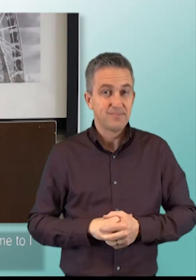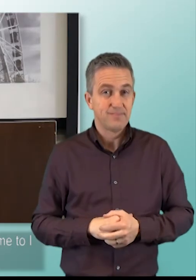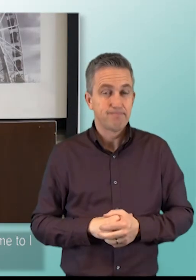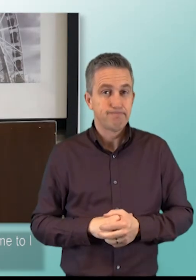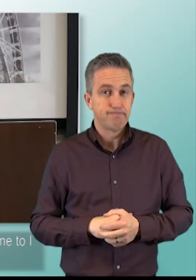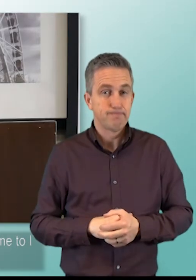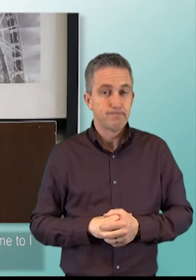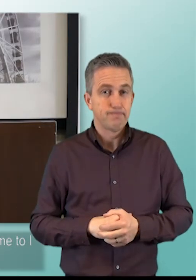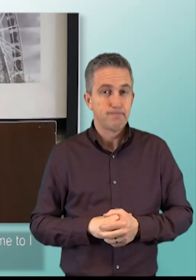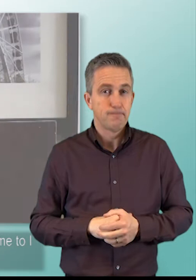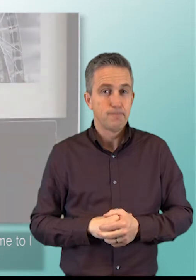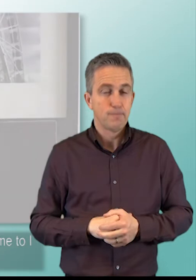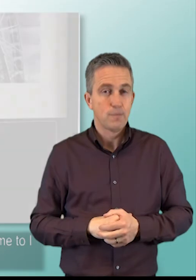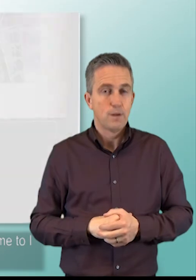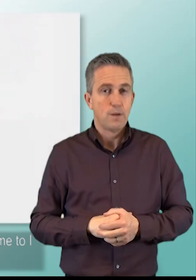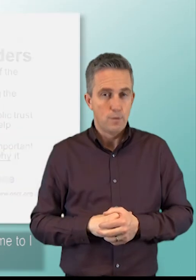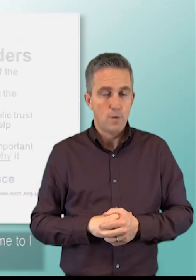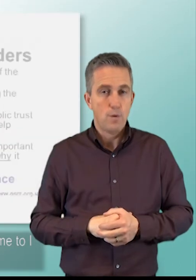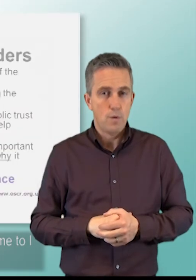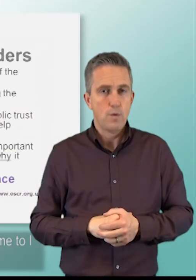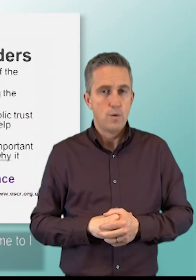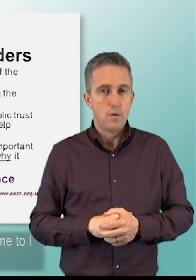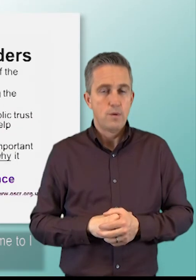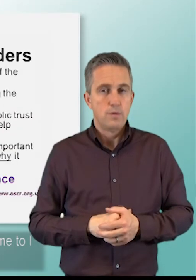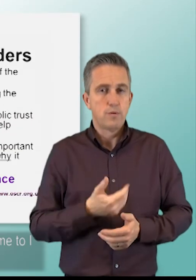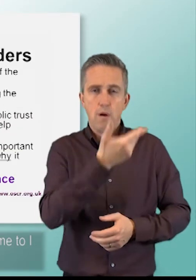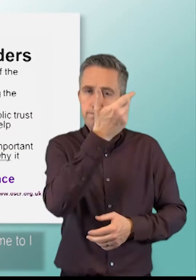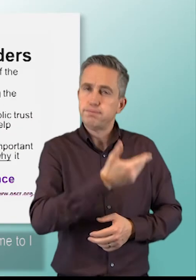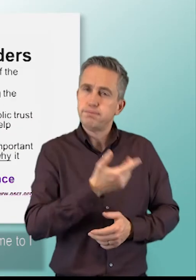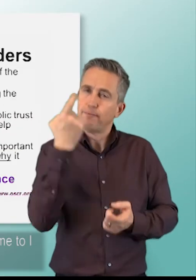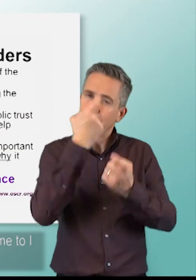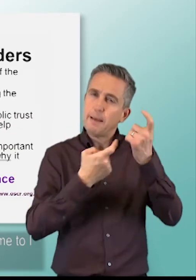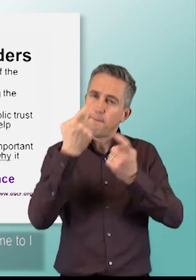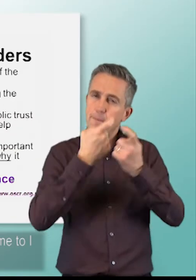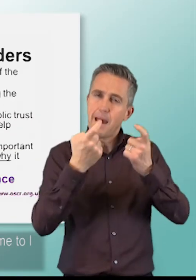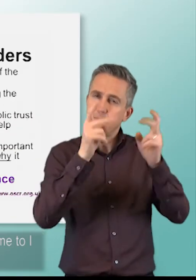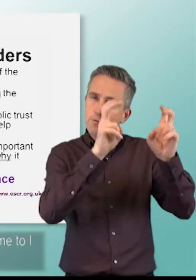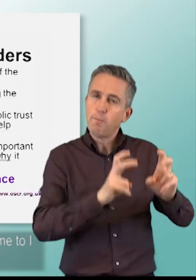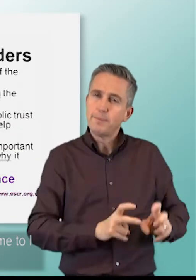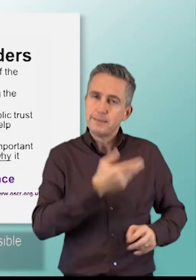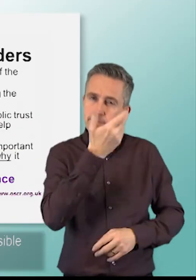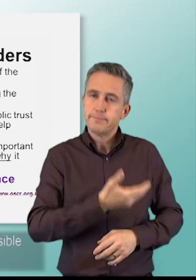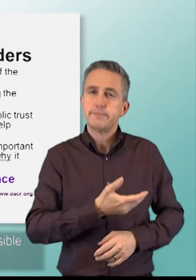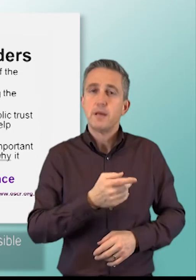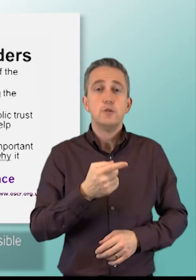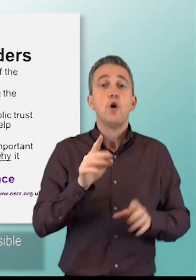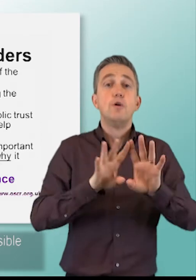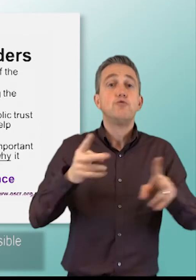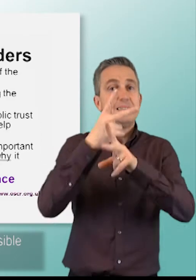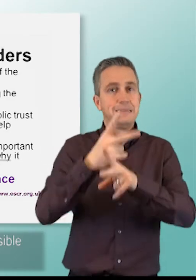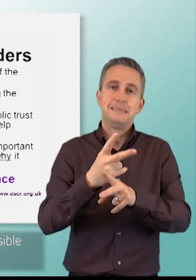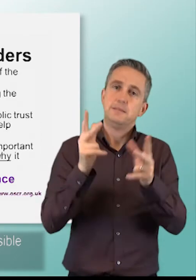So rounding off this duty section, it's maybe just time to, I think, reflect on what all of this means together. So as the leaders